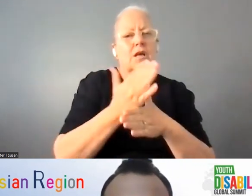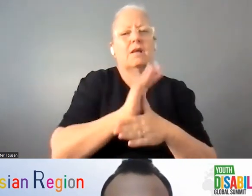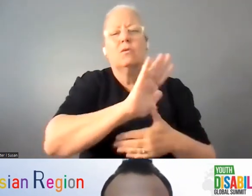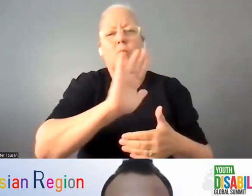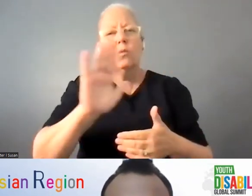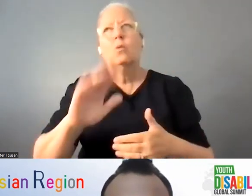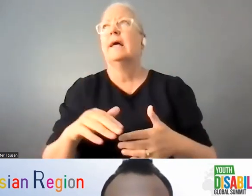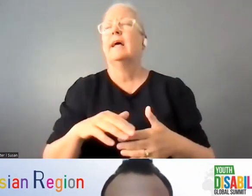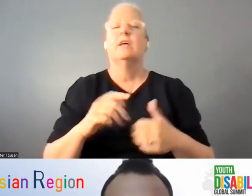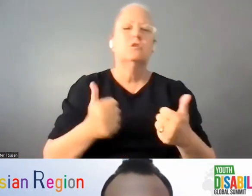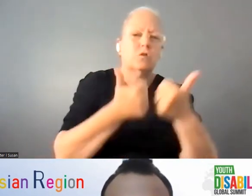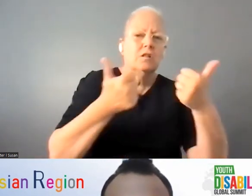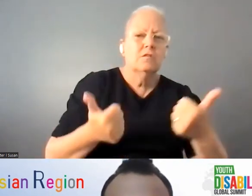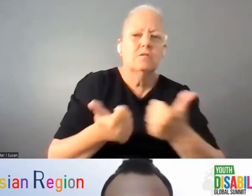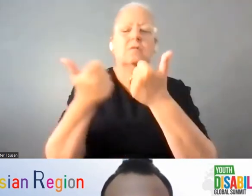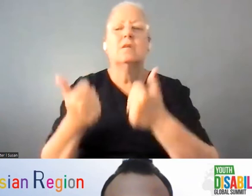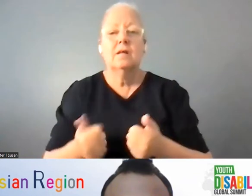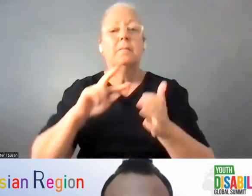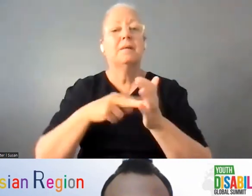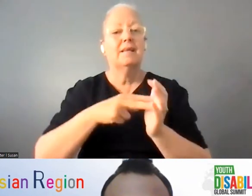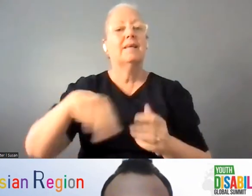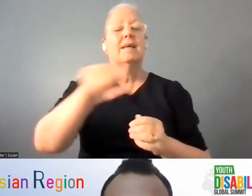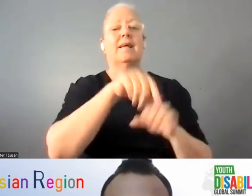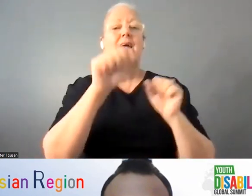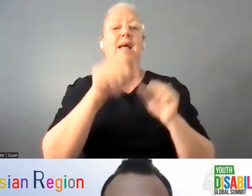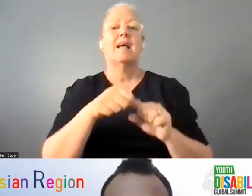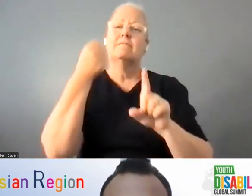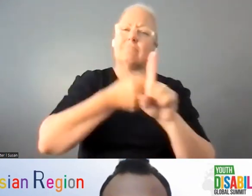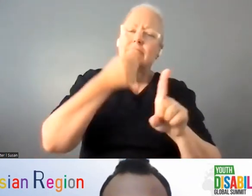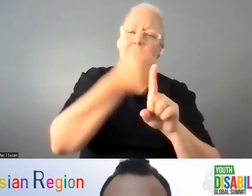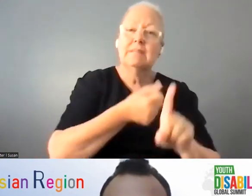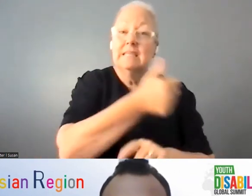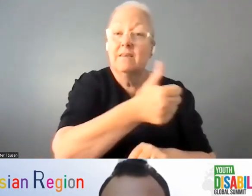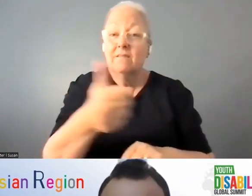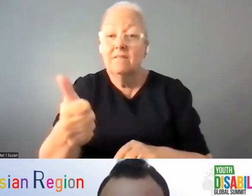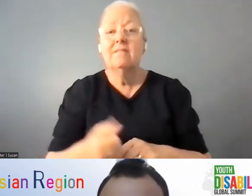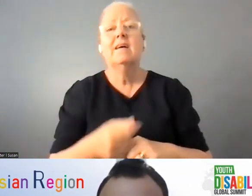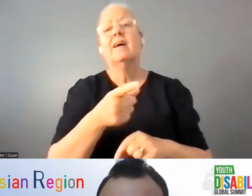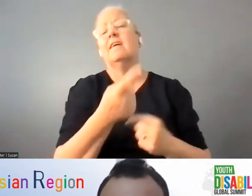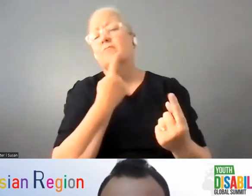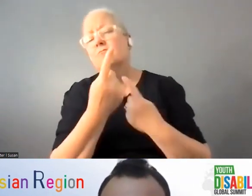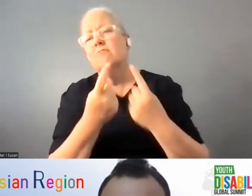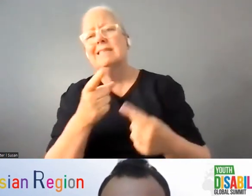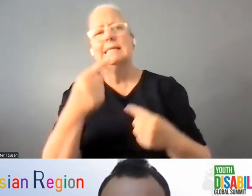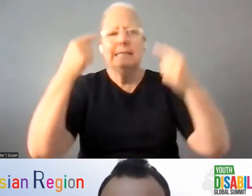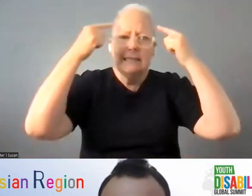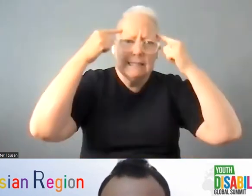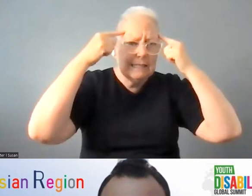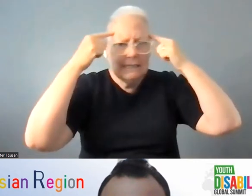each other, enabling them to become advocates for themselves, talking about their concerns, meeting with the